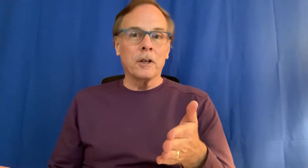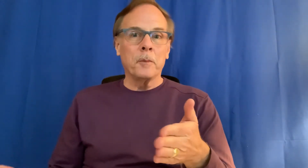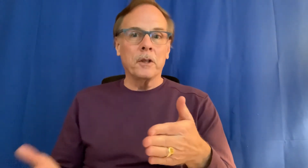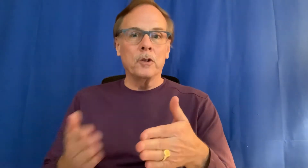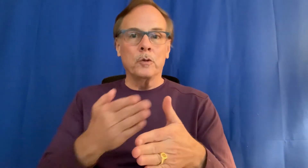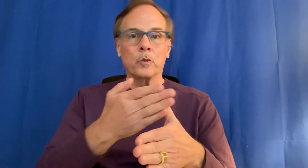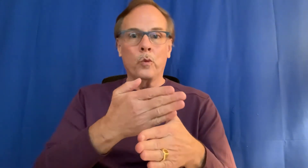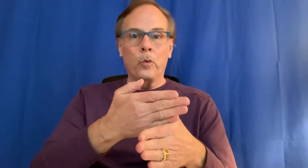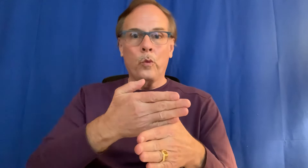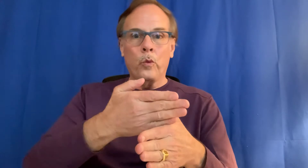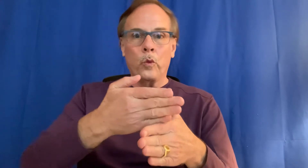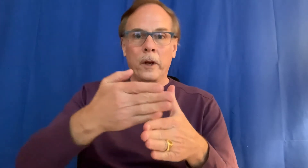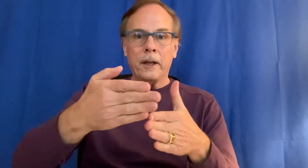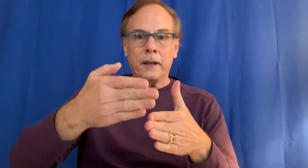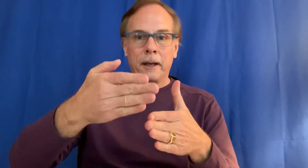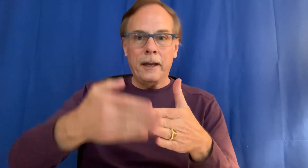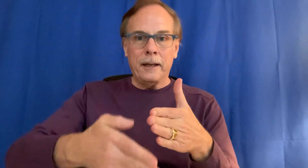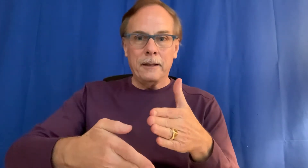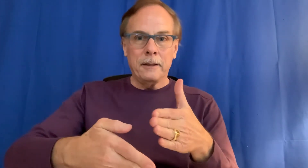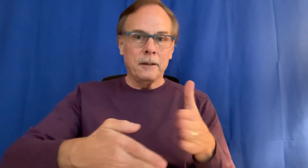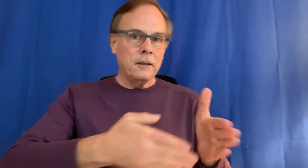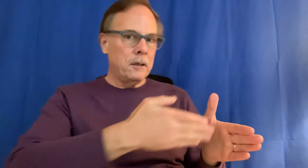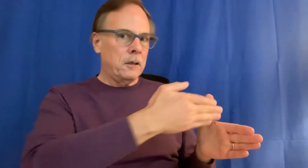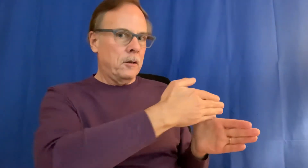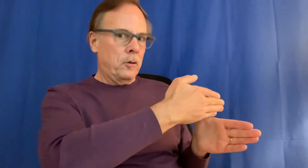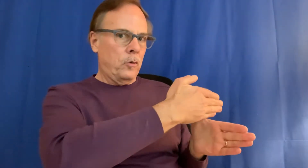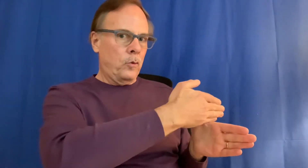commonly used. Weekend,